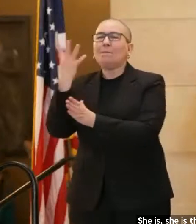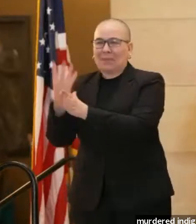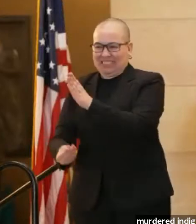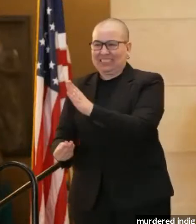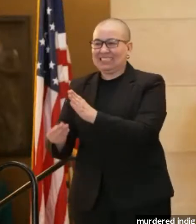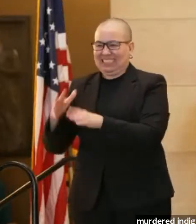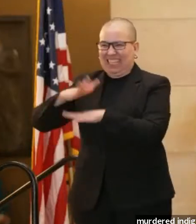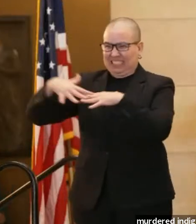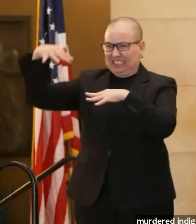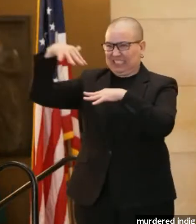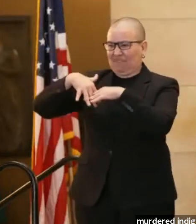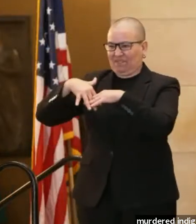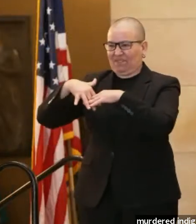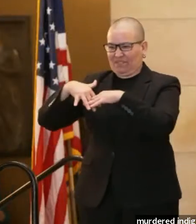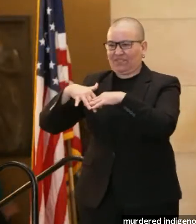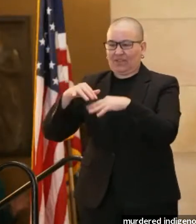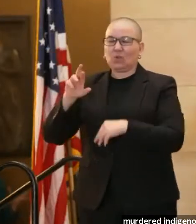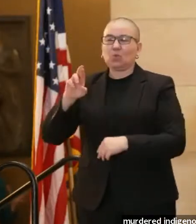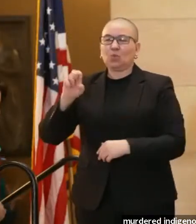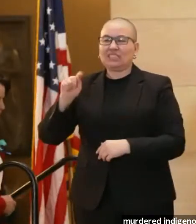Woo!